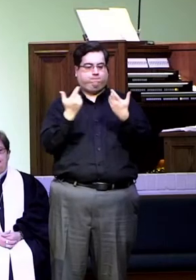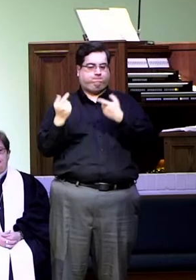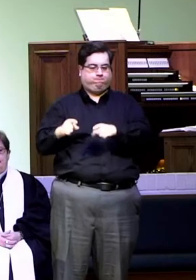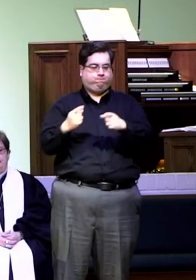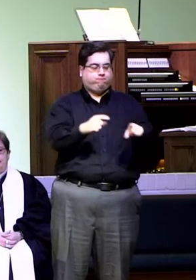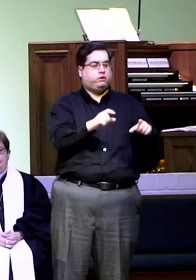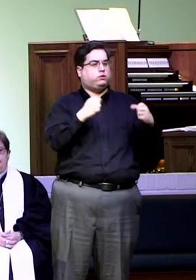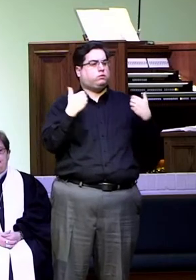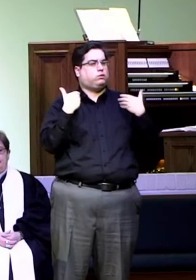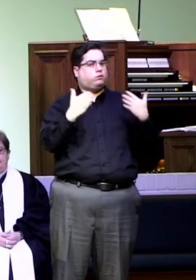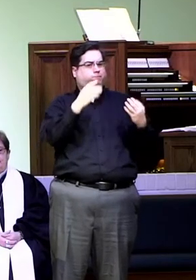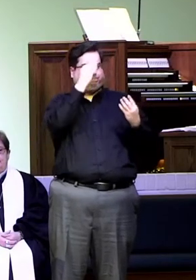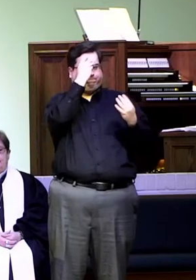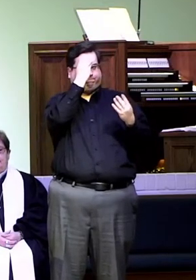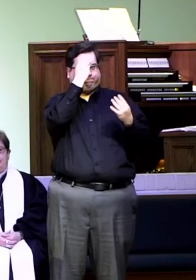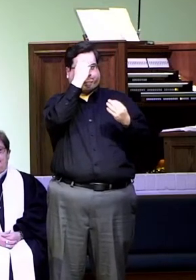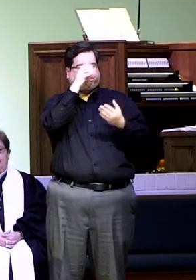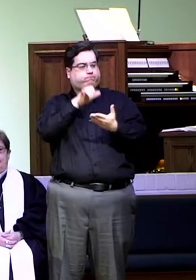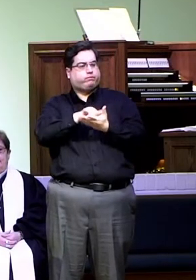So think about that question.